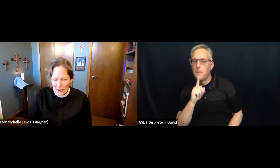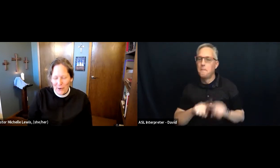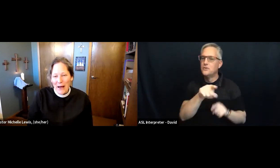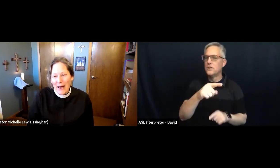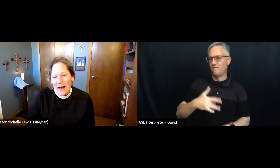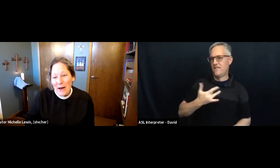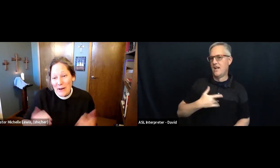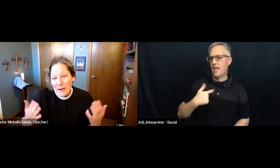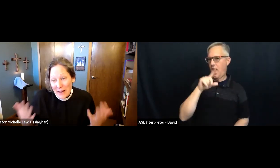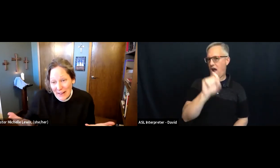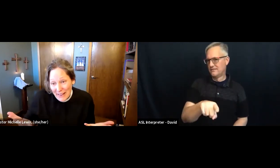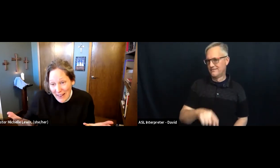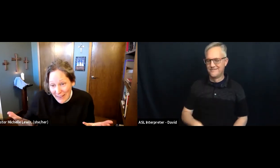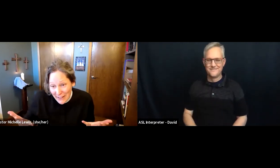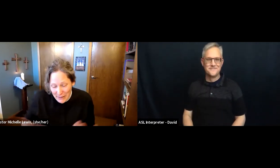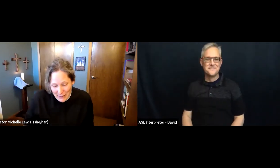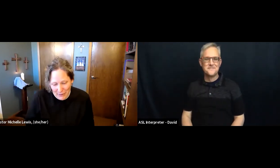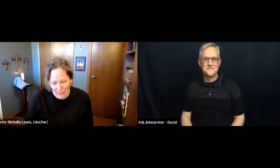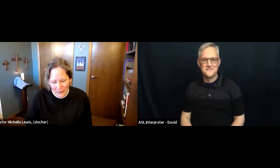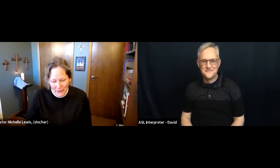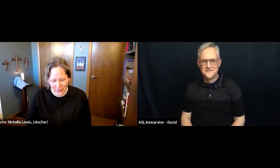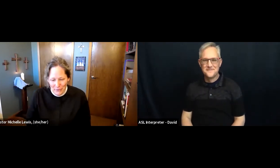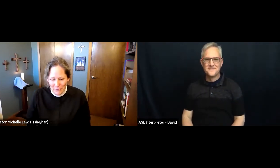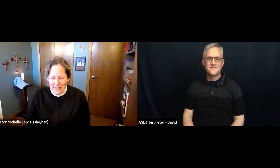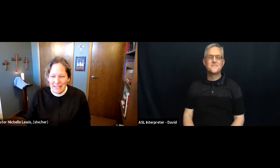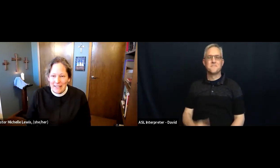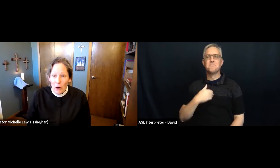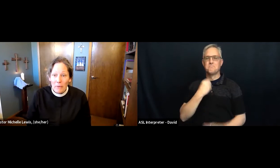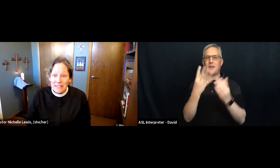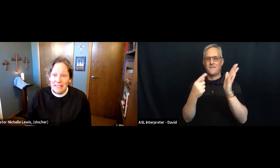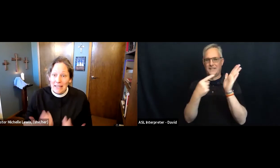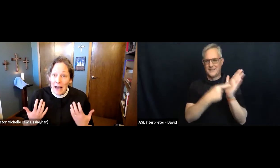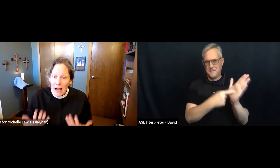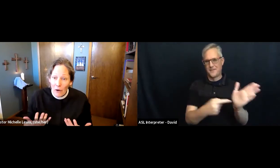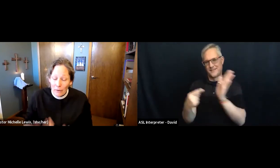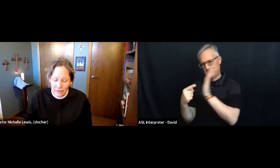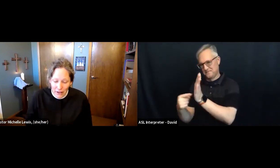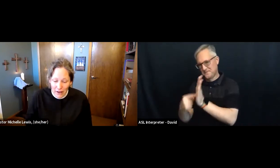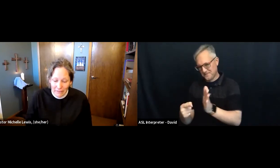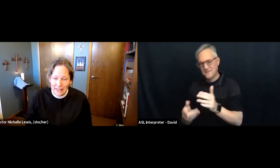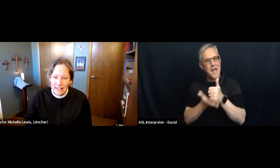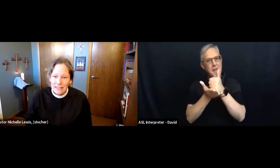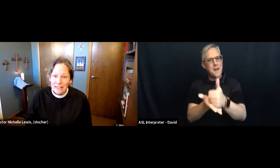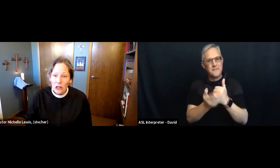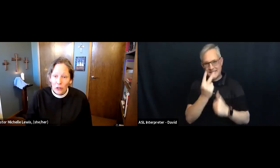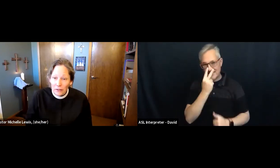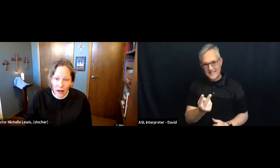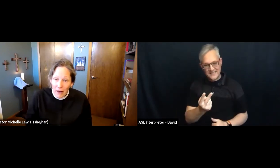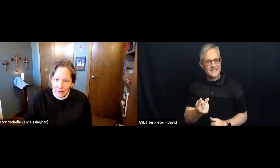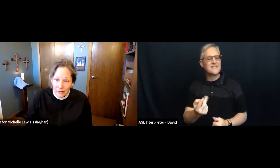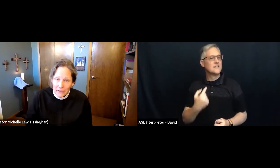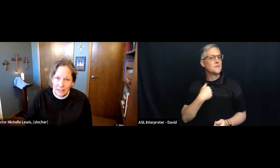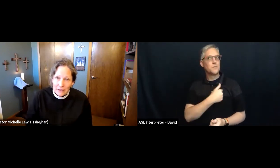So a little bit about both of those movements to help us see how we're involved in things that